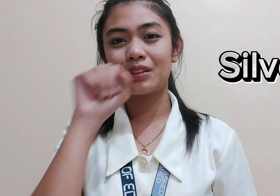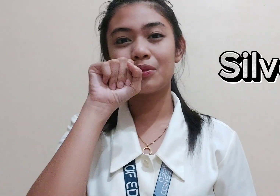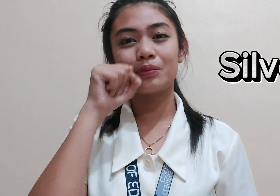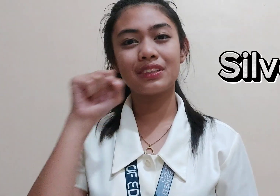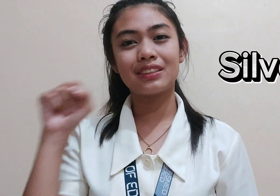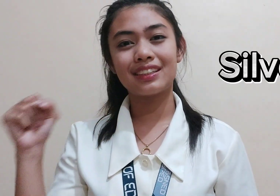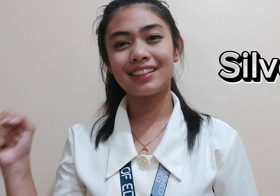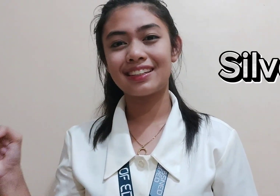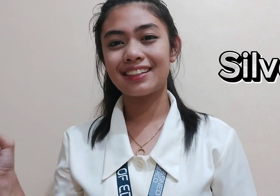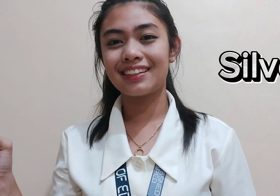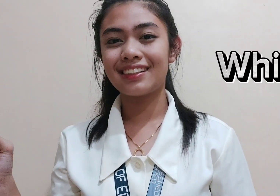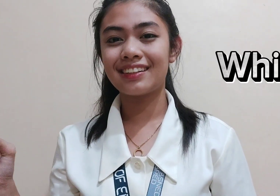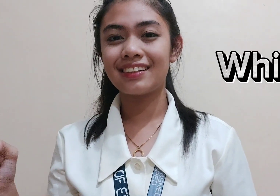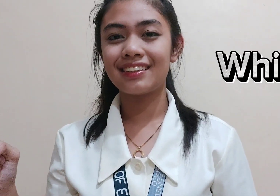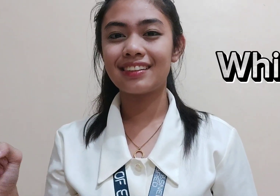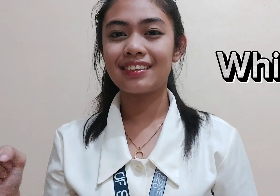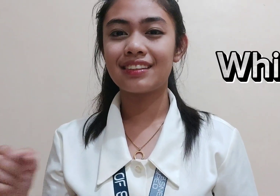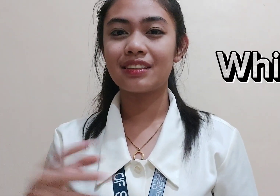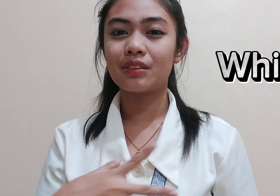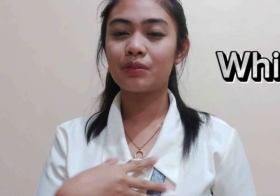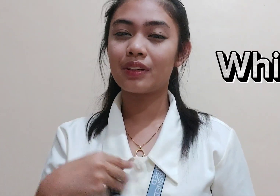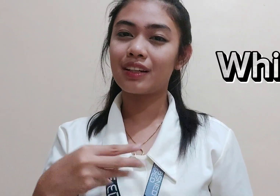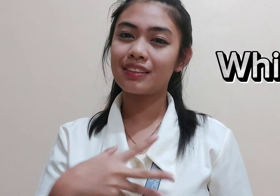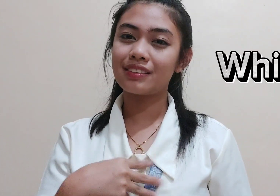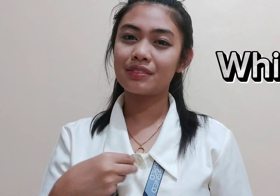Silver, silver. White.